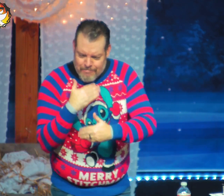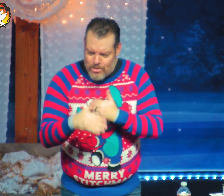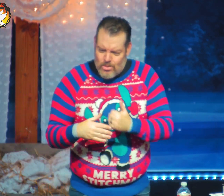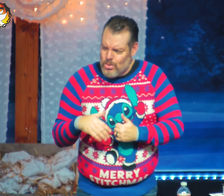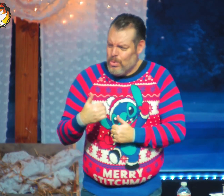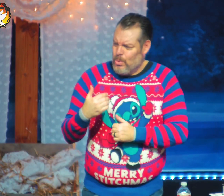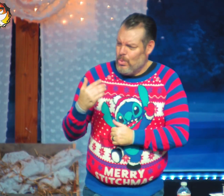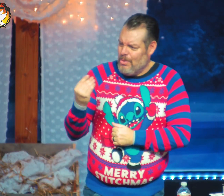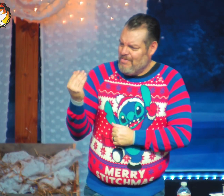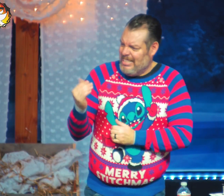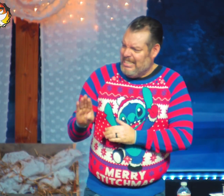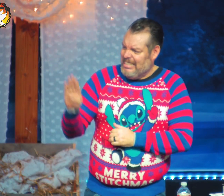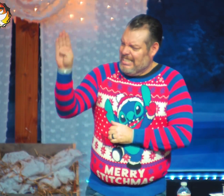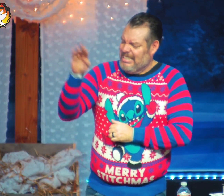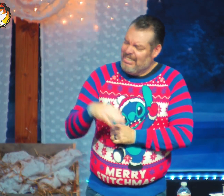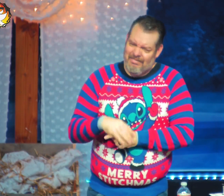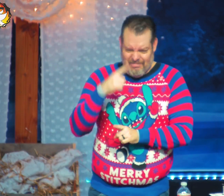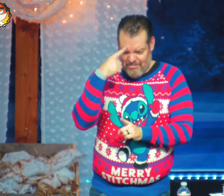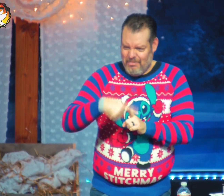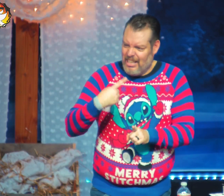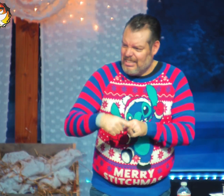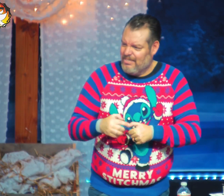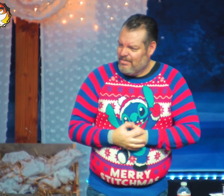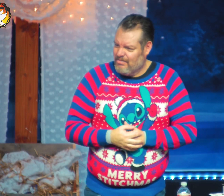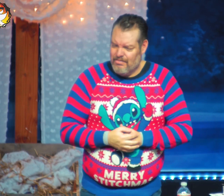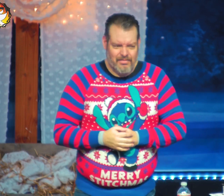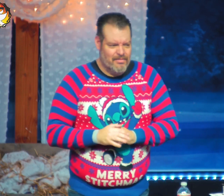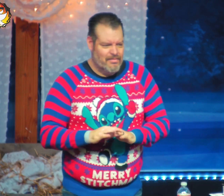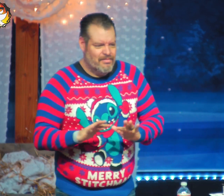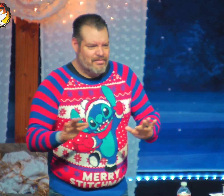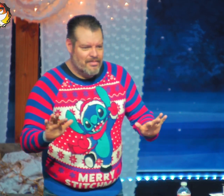Yeah. Sometimes it takes encouragement.